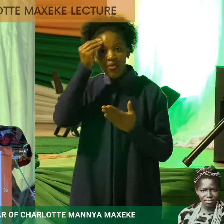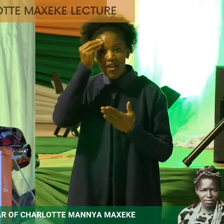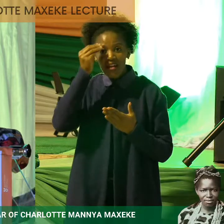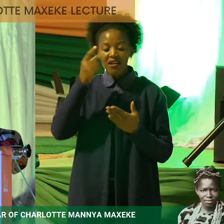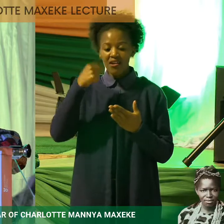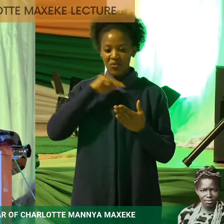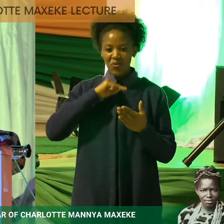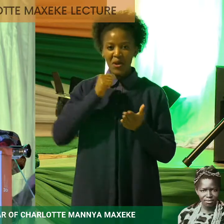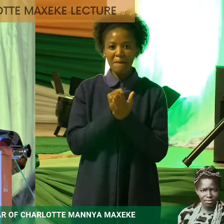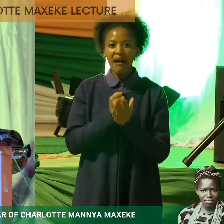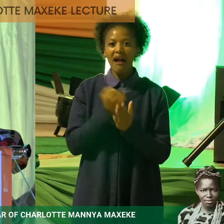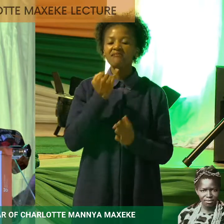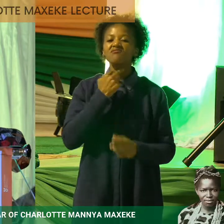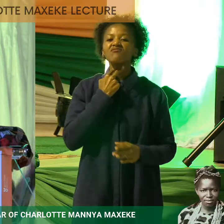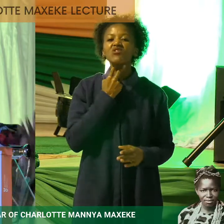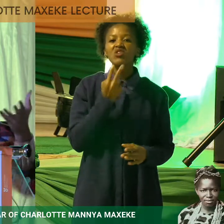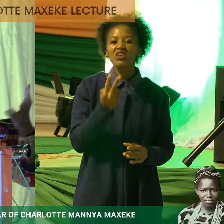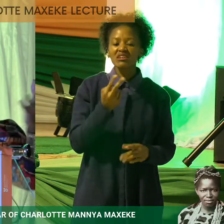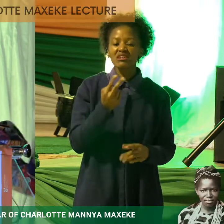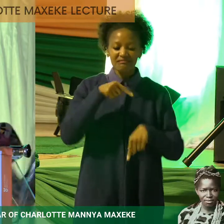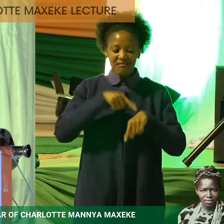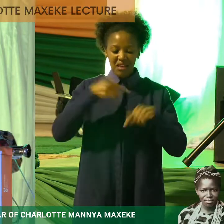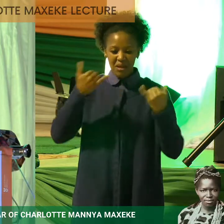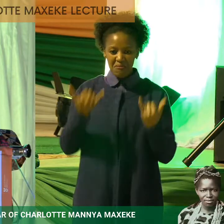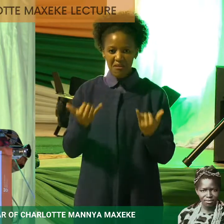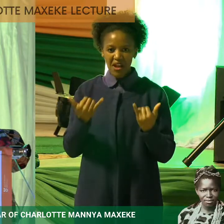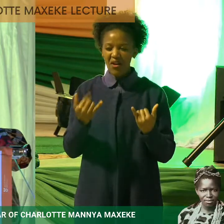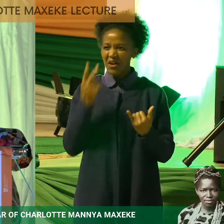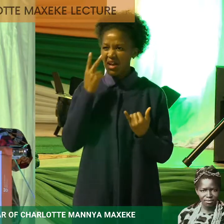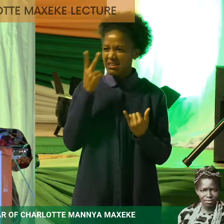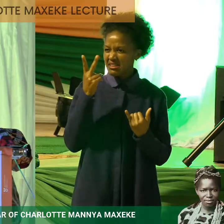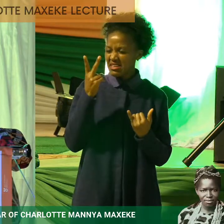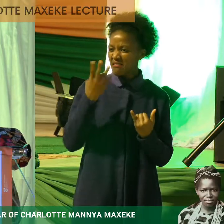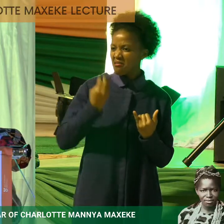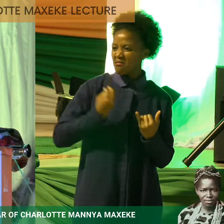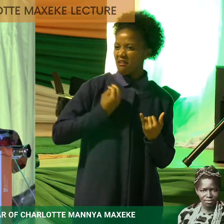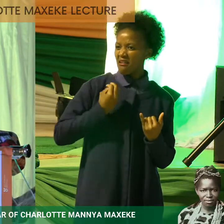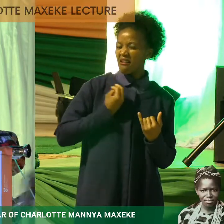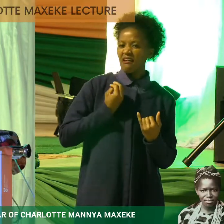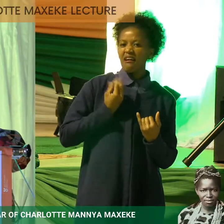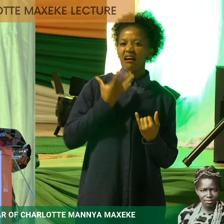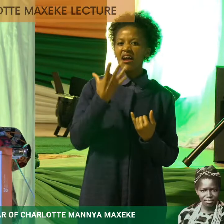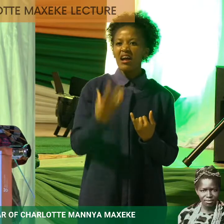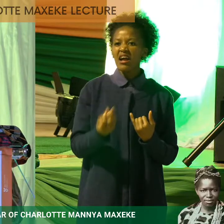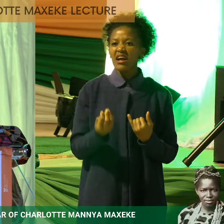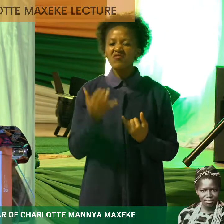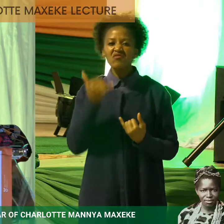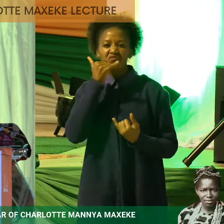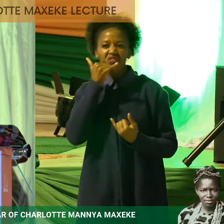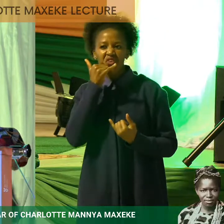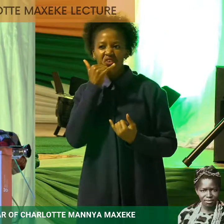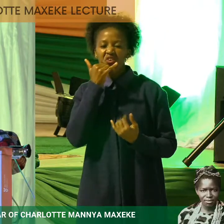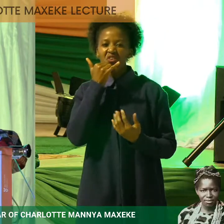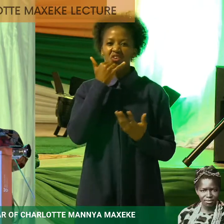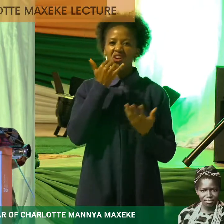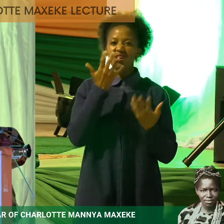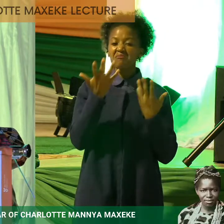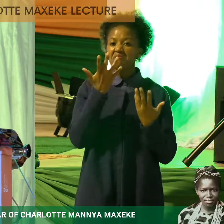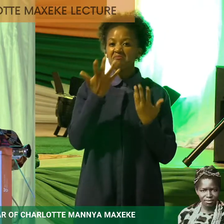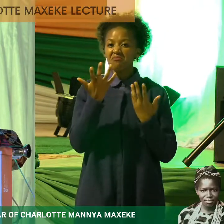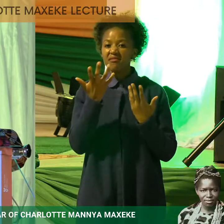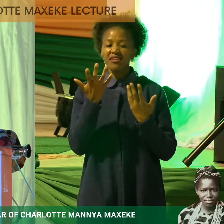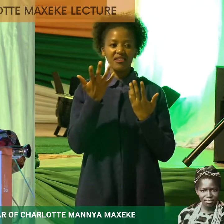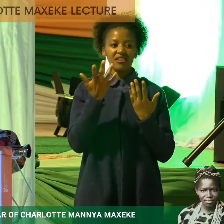voices. We are now in an era. I saw most of abantu abancane, you know, we have cell phones, and I'm sure, Uguti, we are on the internet.